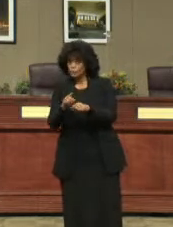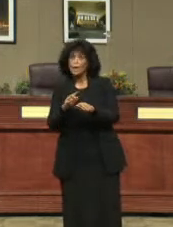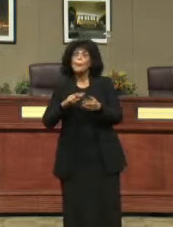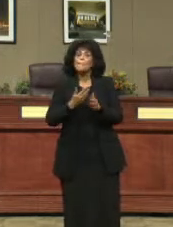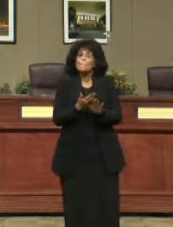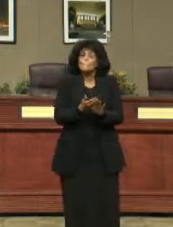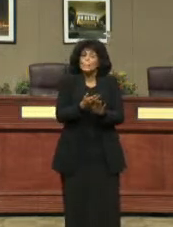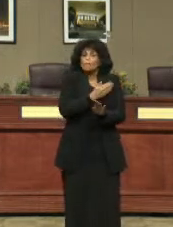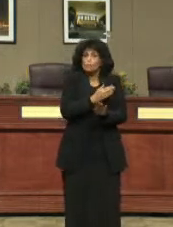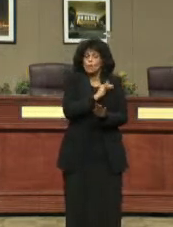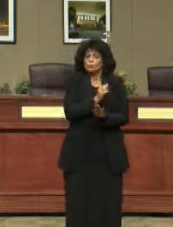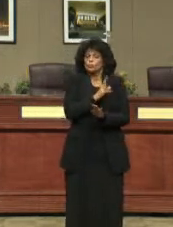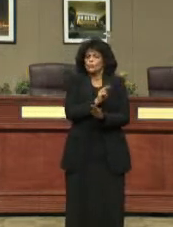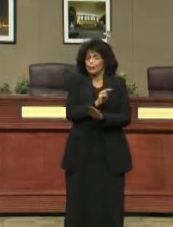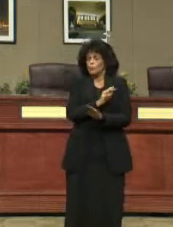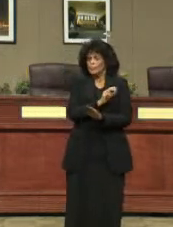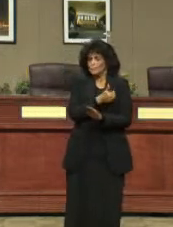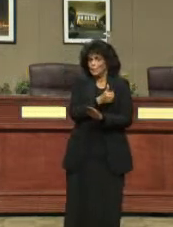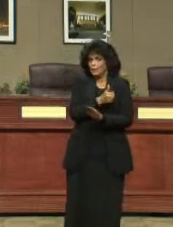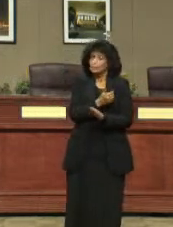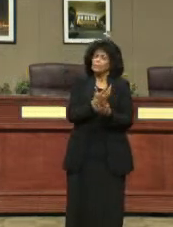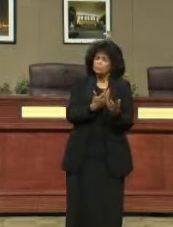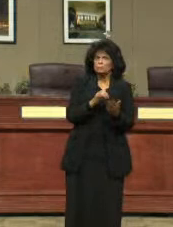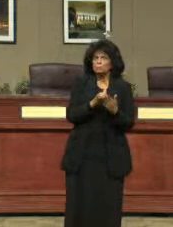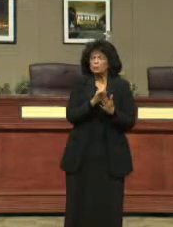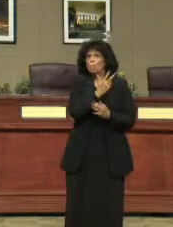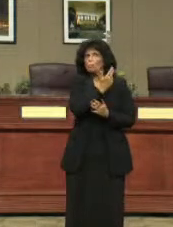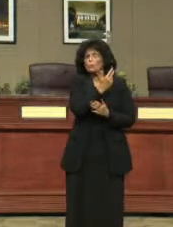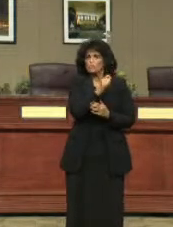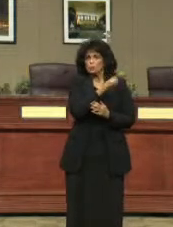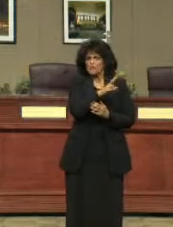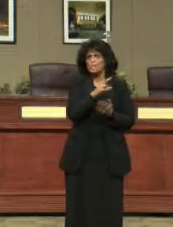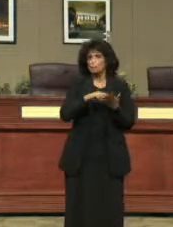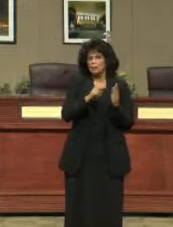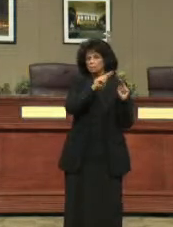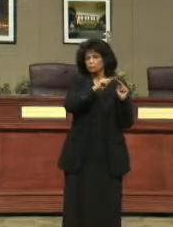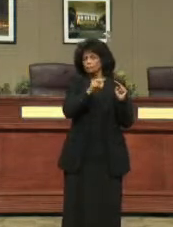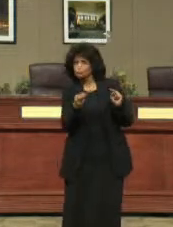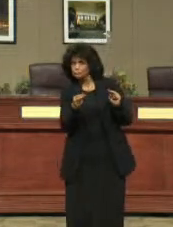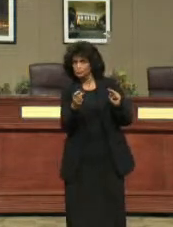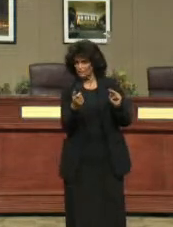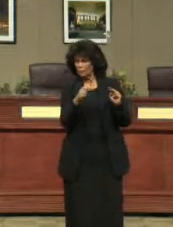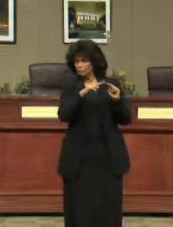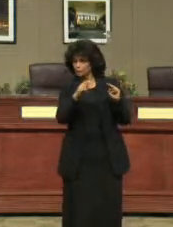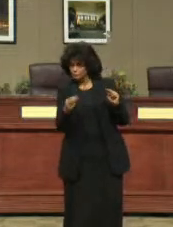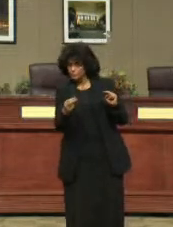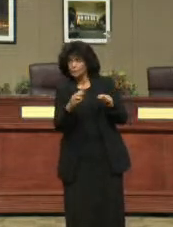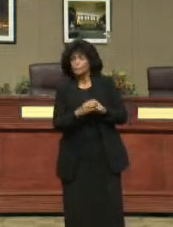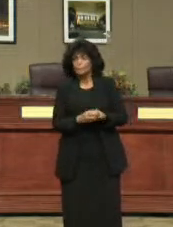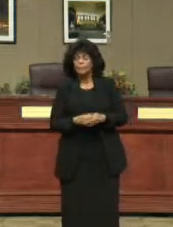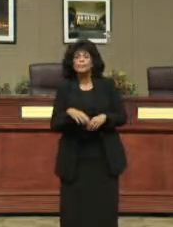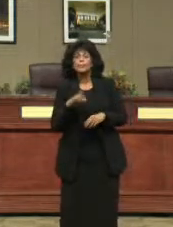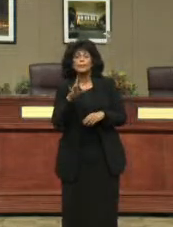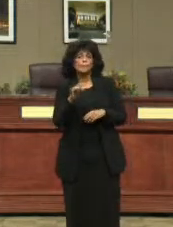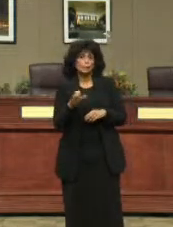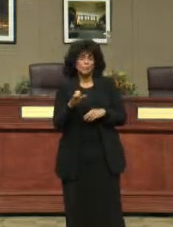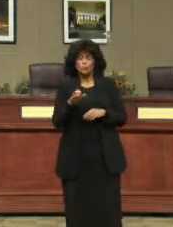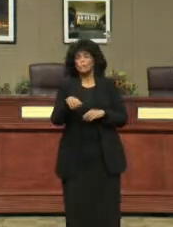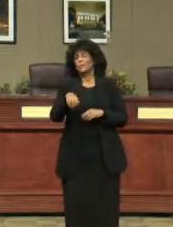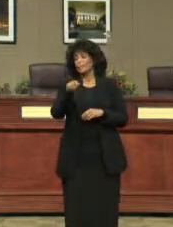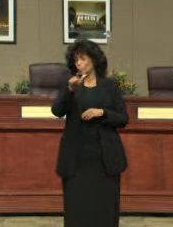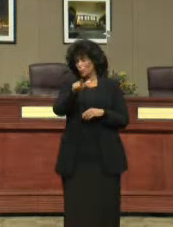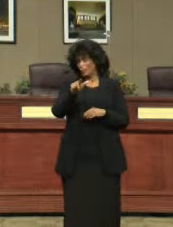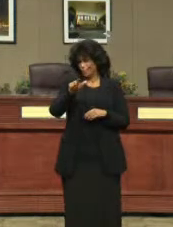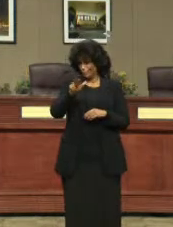13.6% on January the 10th. A reported 823 Orange County residents have died as a result